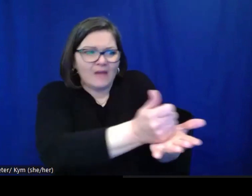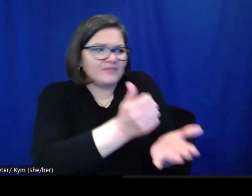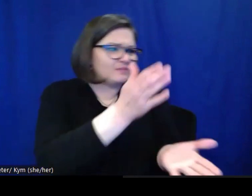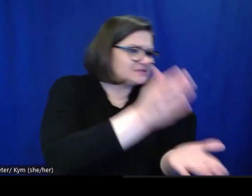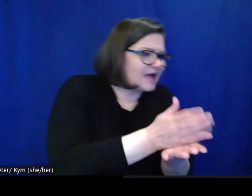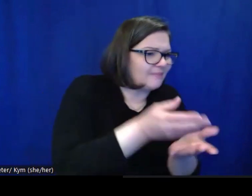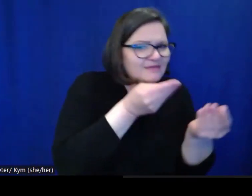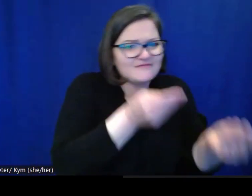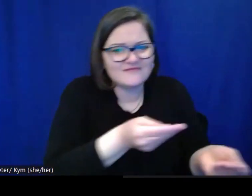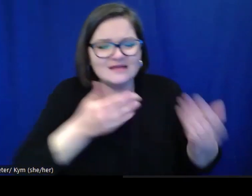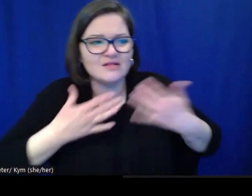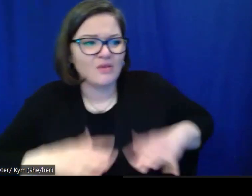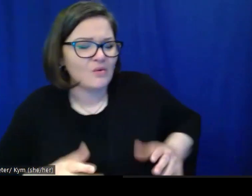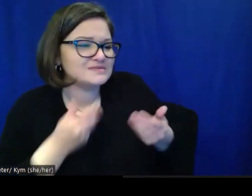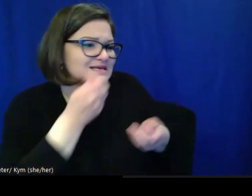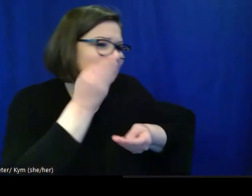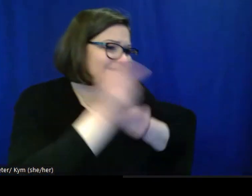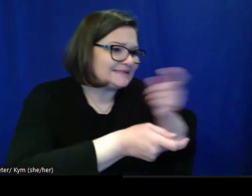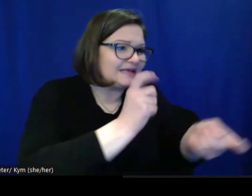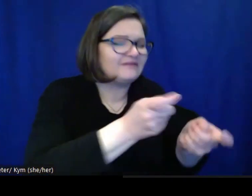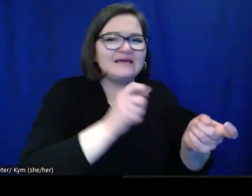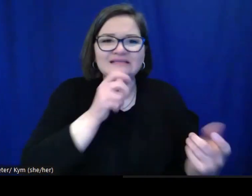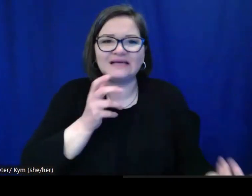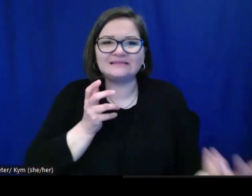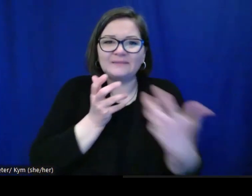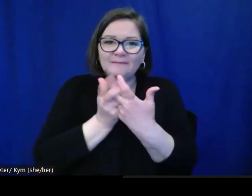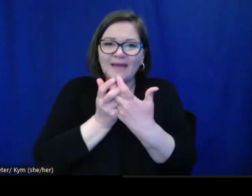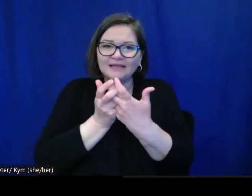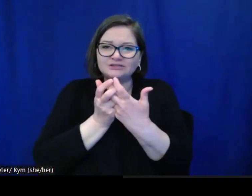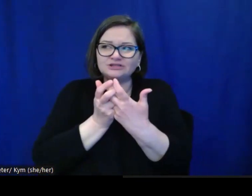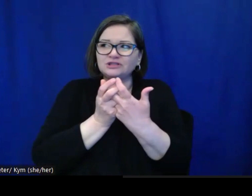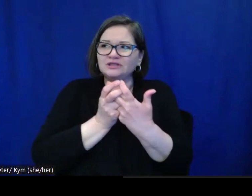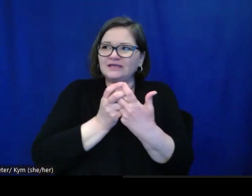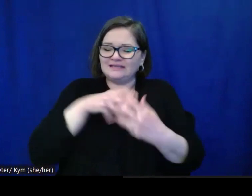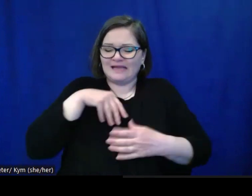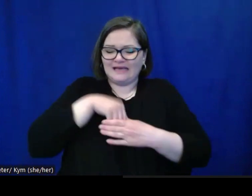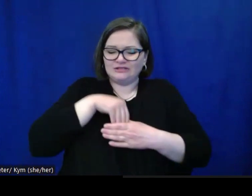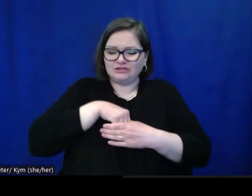right? That doesn't align with our moral codes usually, okay?